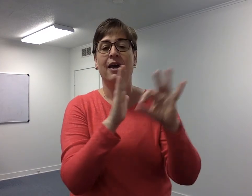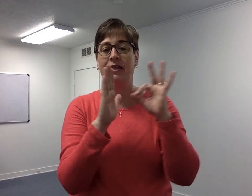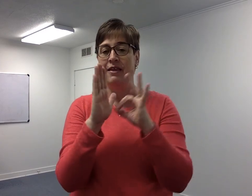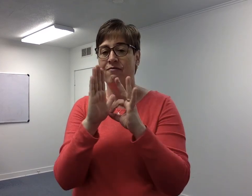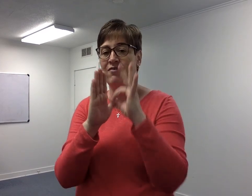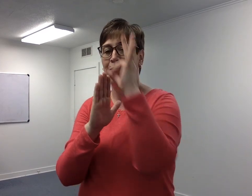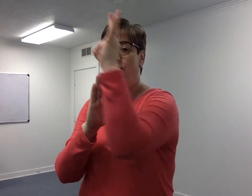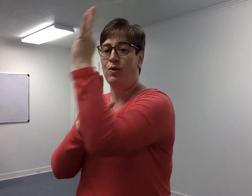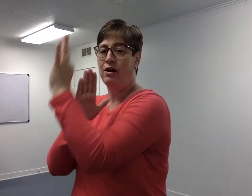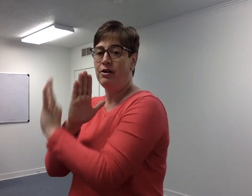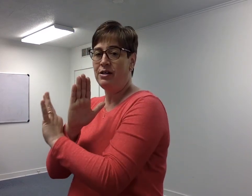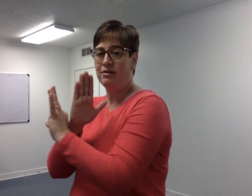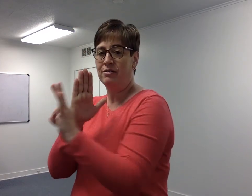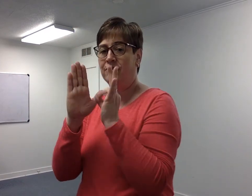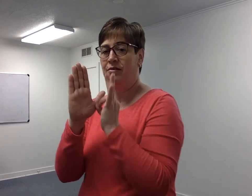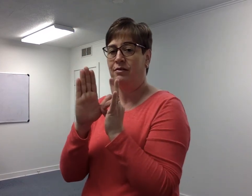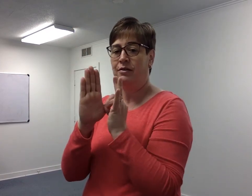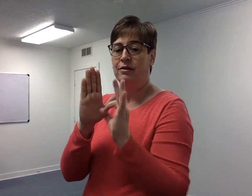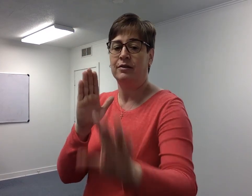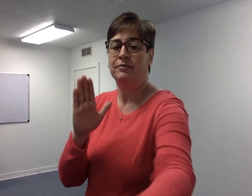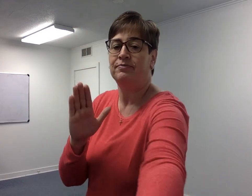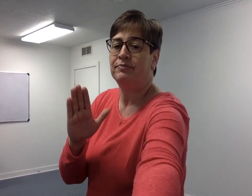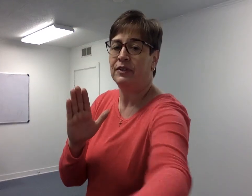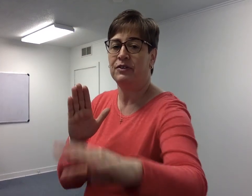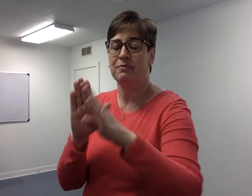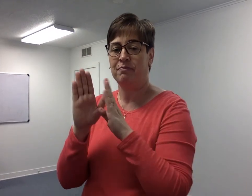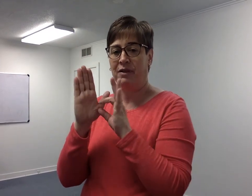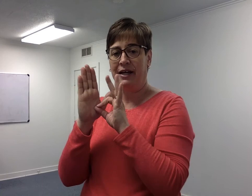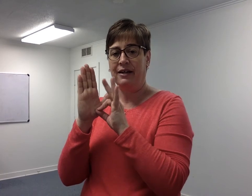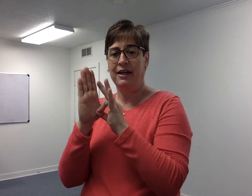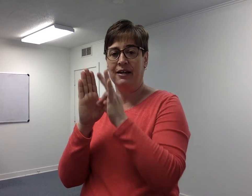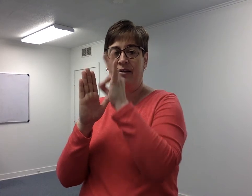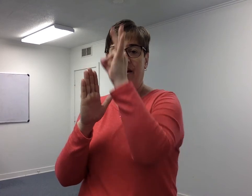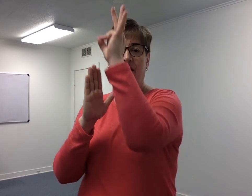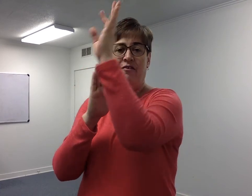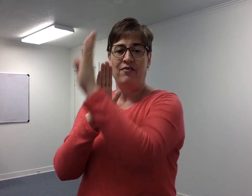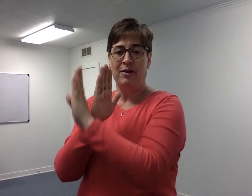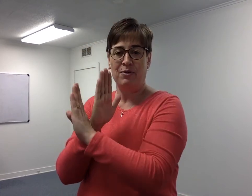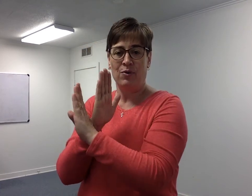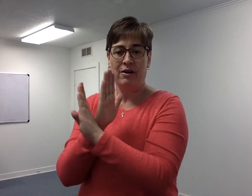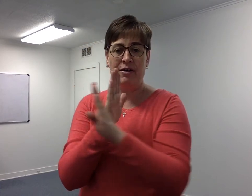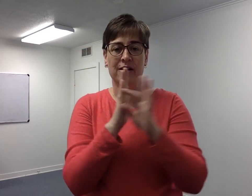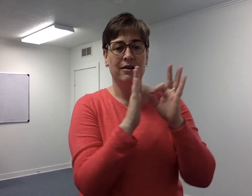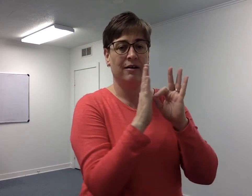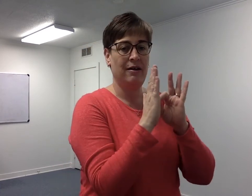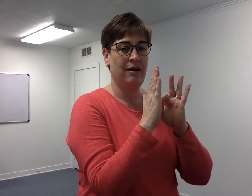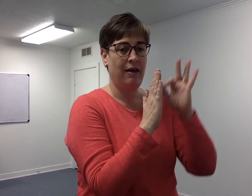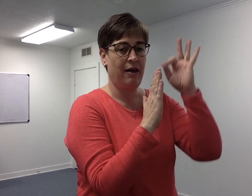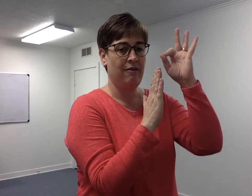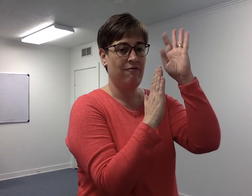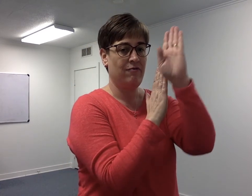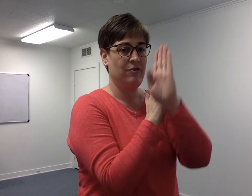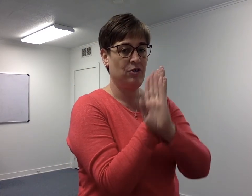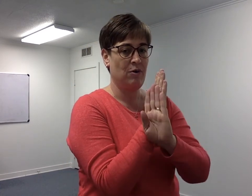And then February. Goes blank again. February, F to a